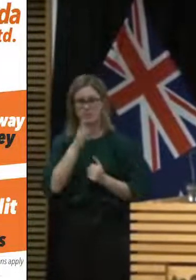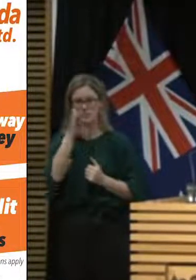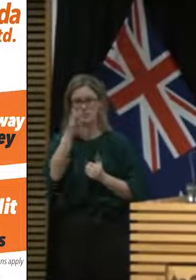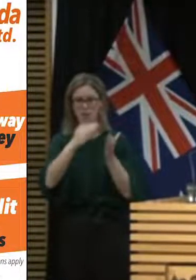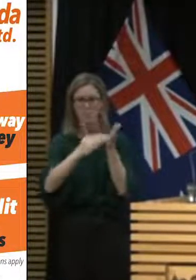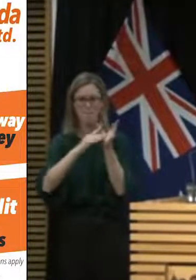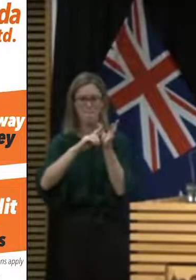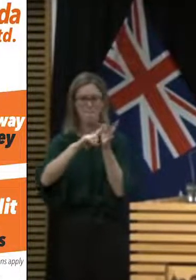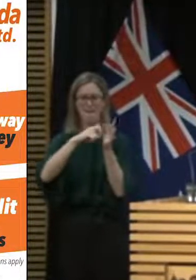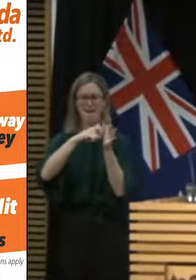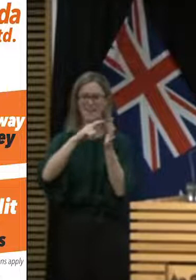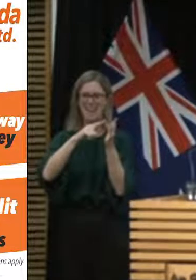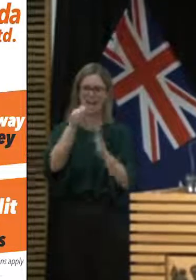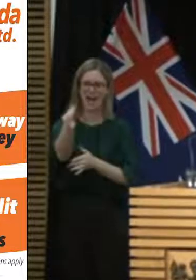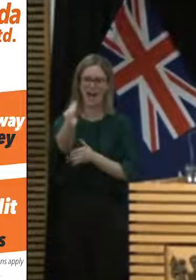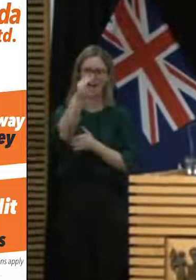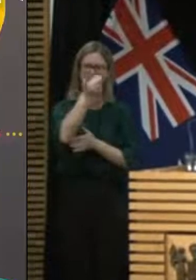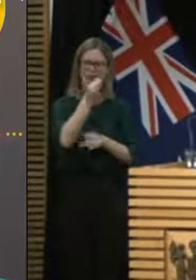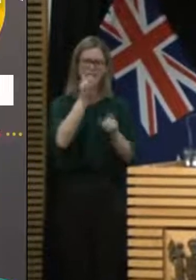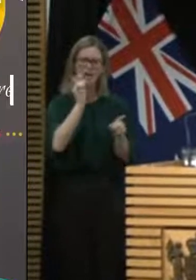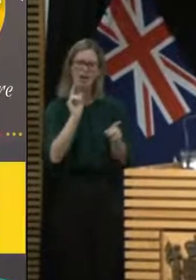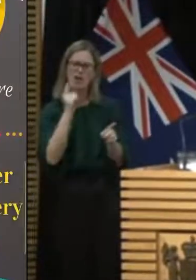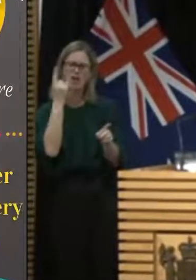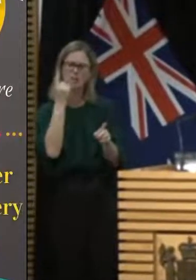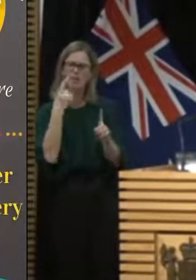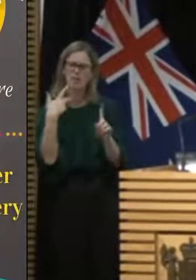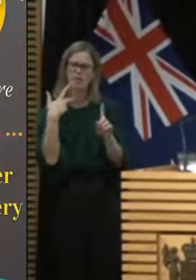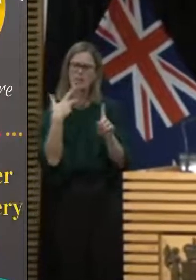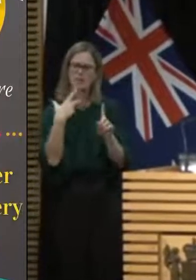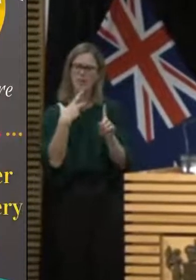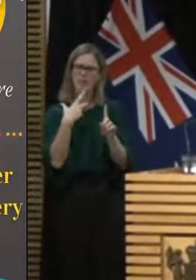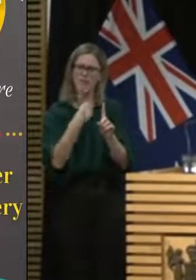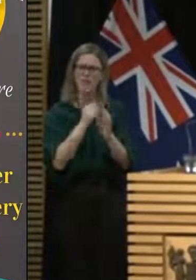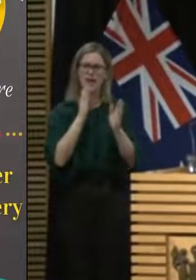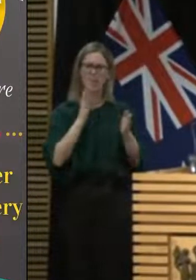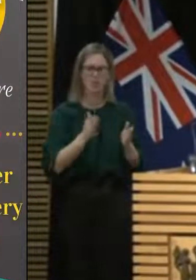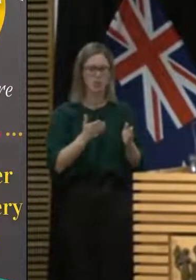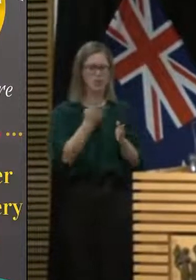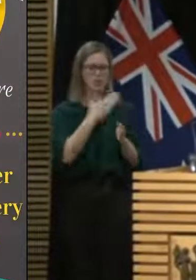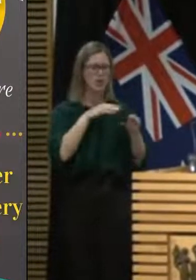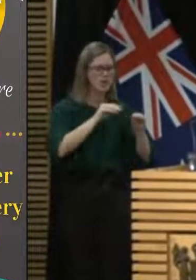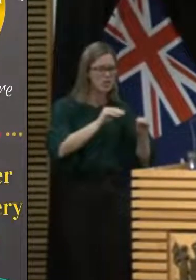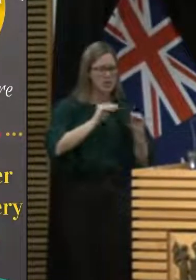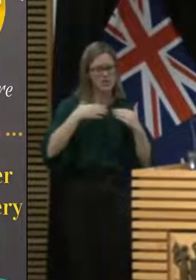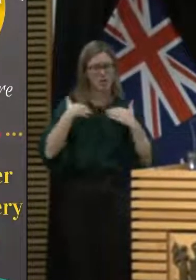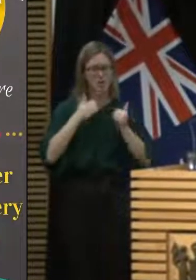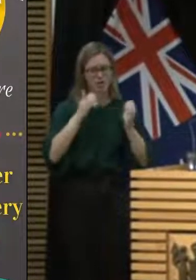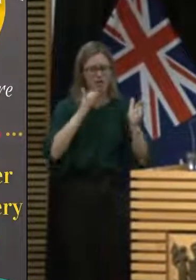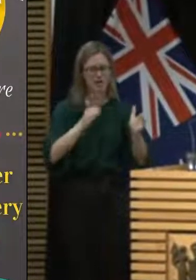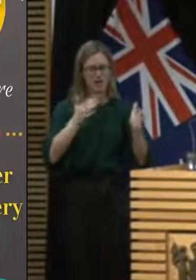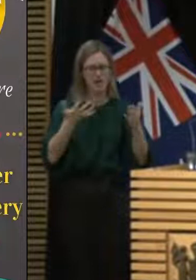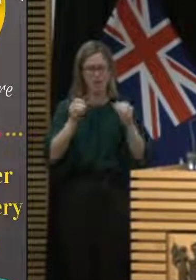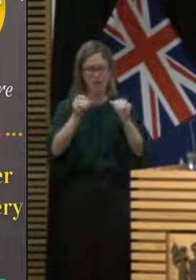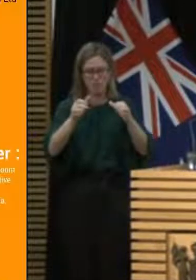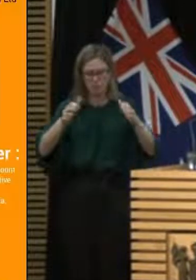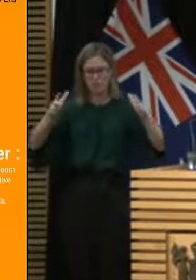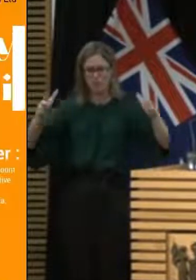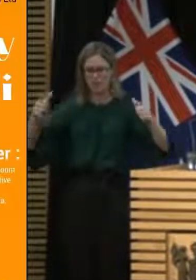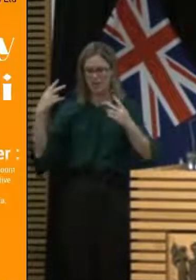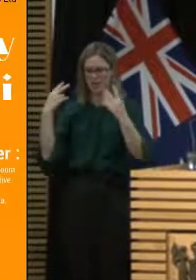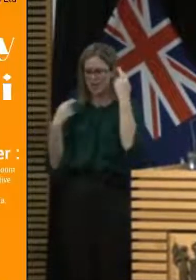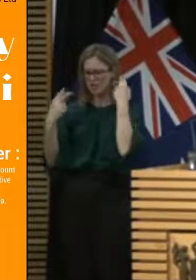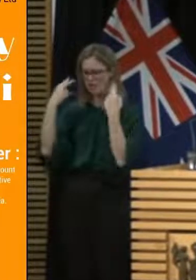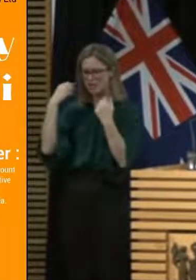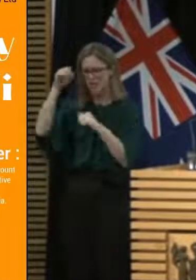and then I'll come across to you. Prime Minister, mandatory vaccines started with the education and health workforce. Now we're talking about hairdressers